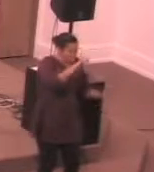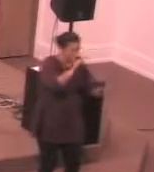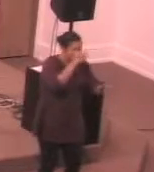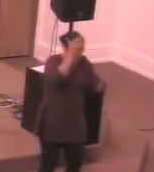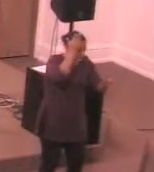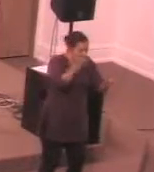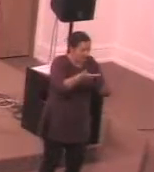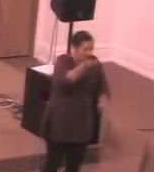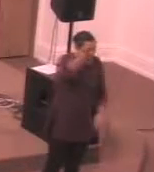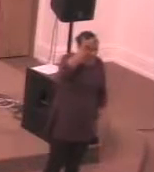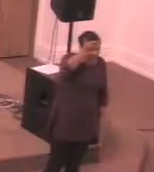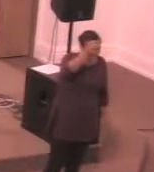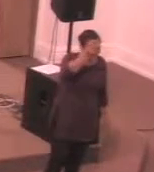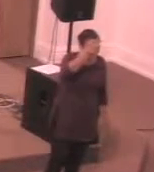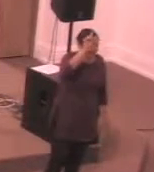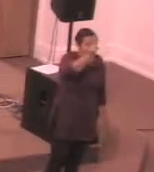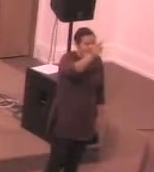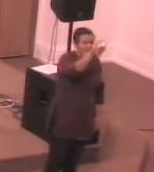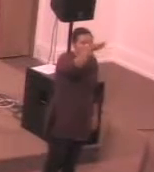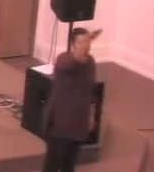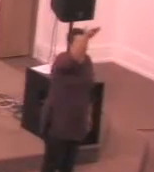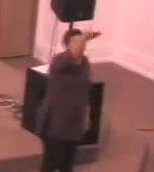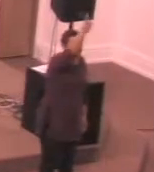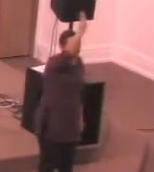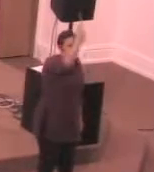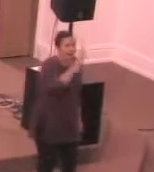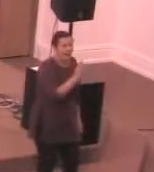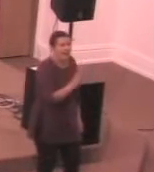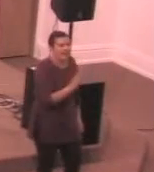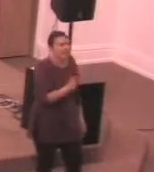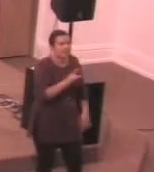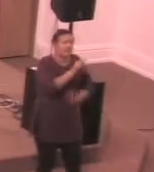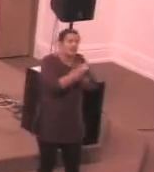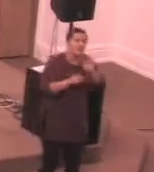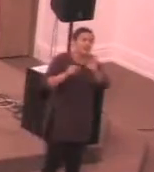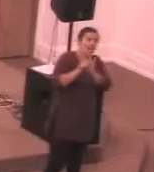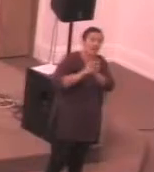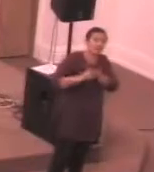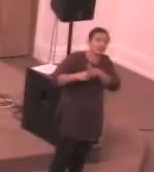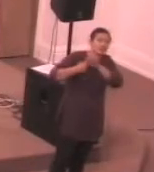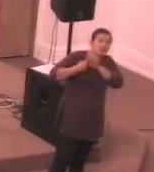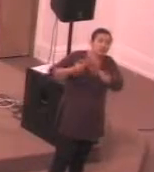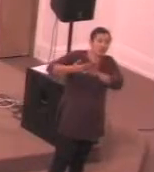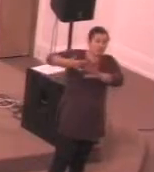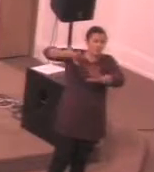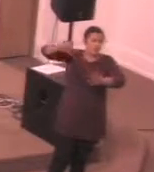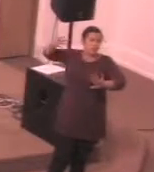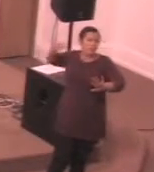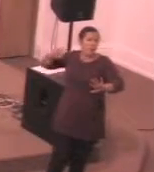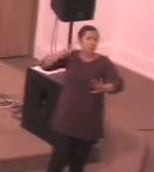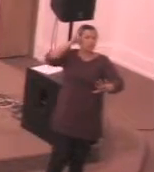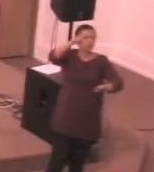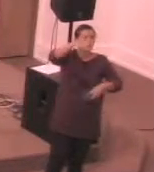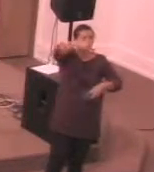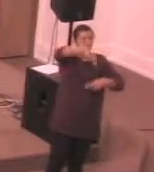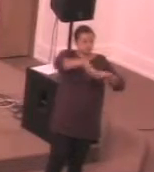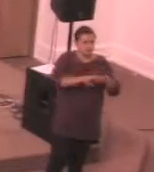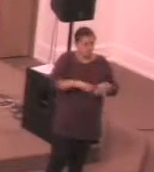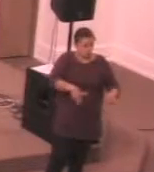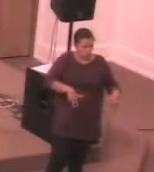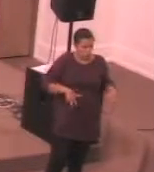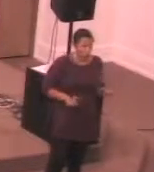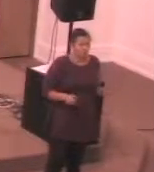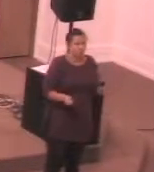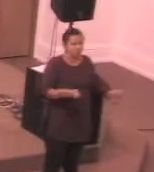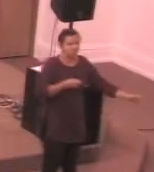are. You are God alone, from before time began, you are